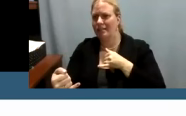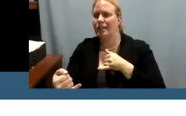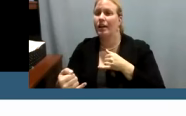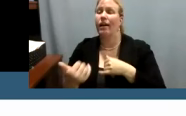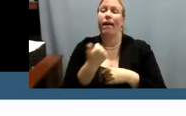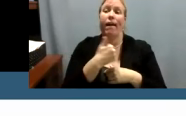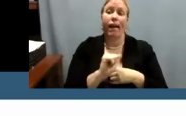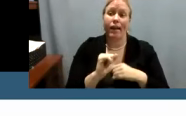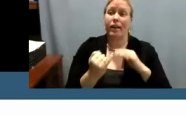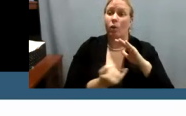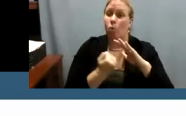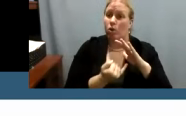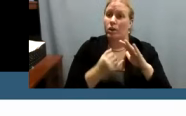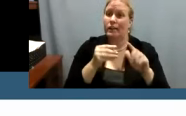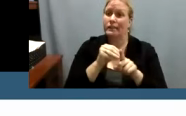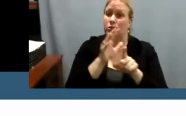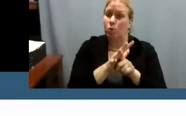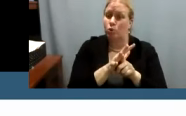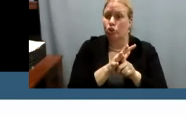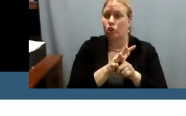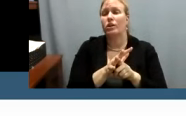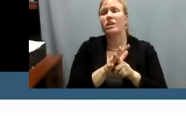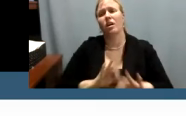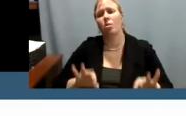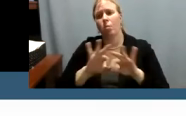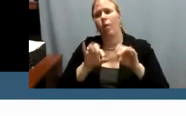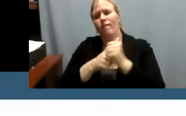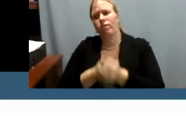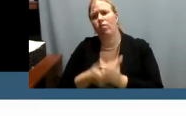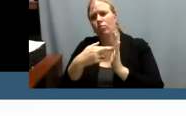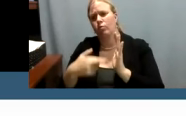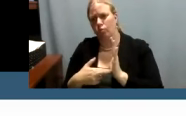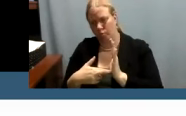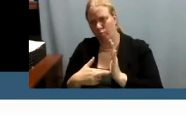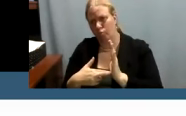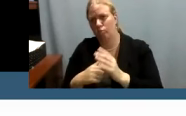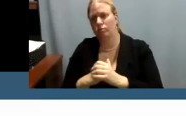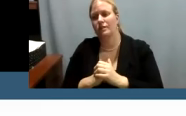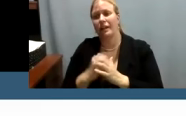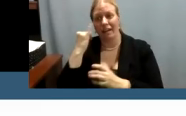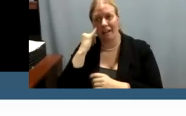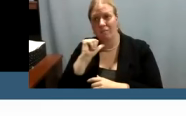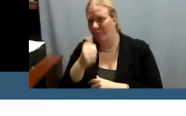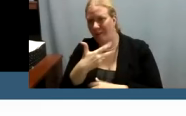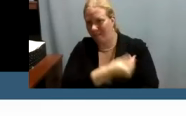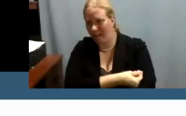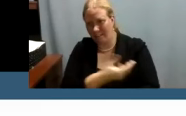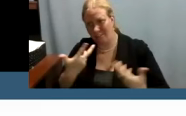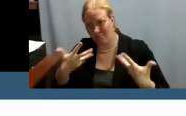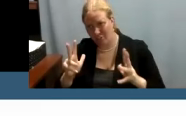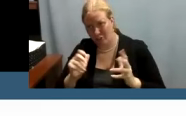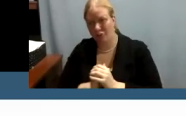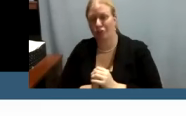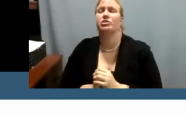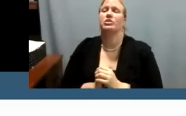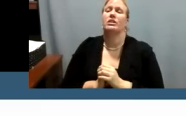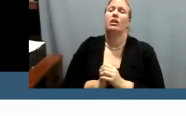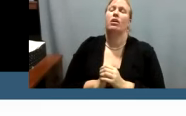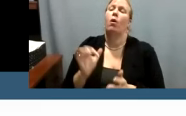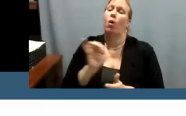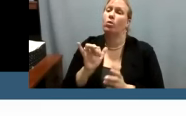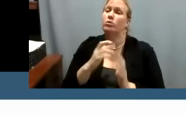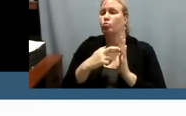if um any exposures for those that are not vaccinated um and also any applicable guidance that comes from the workplace as